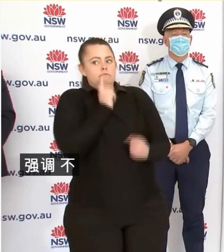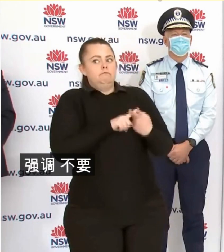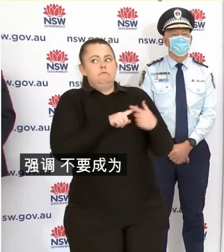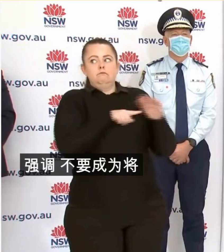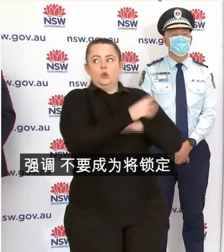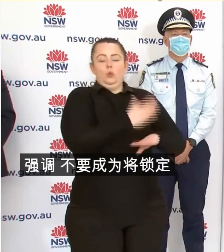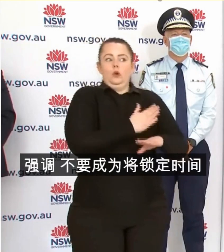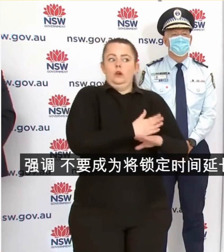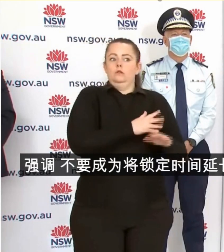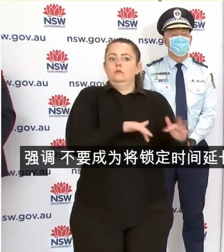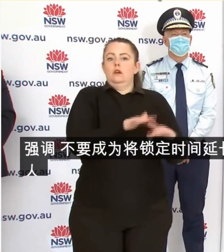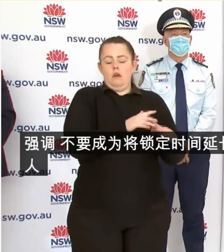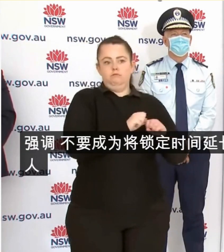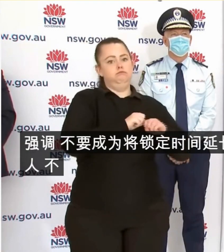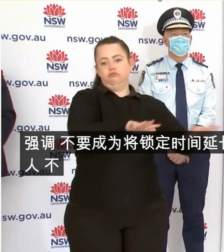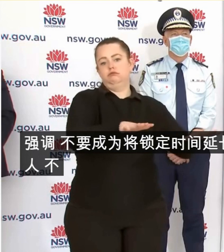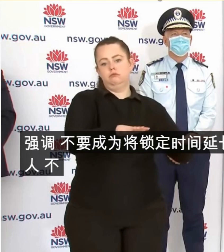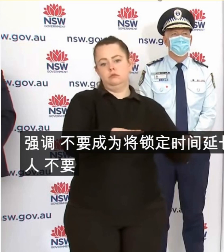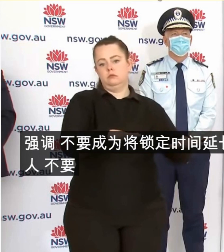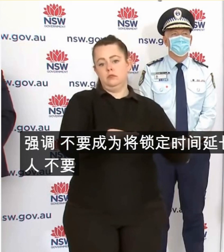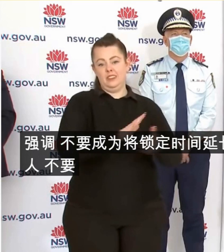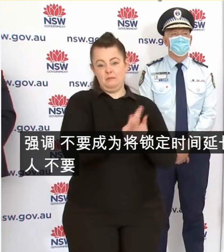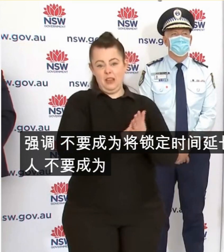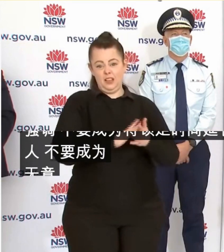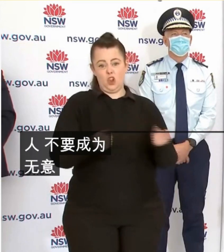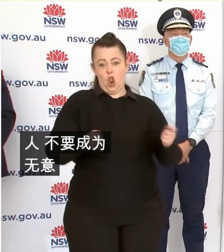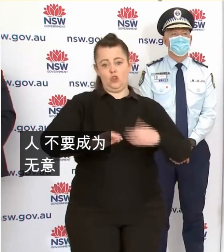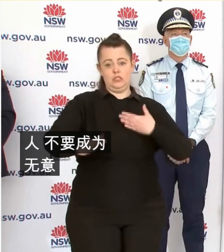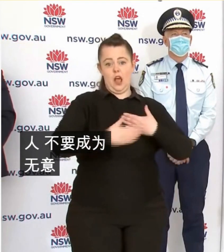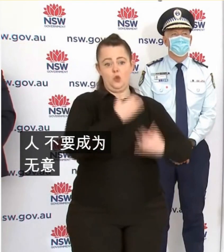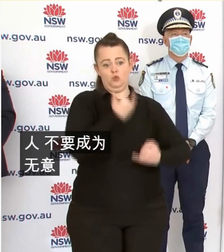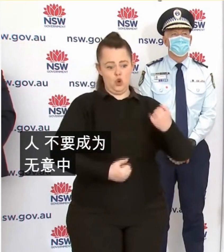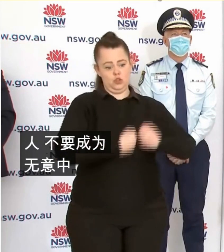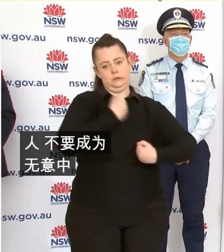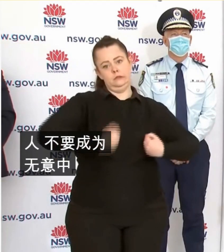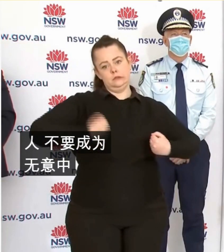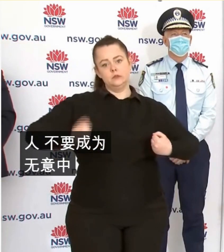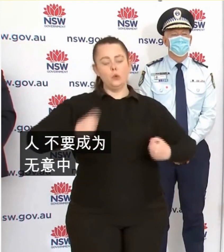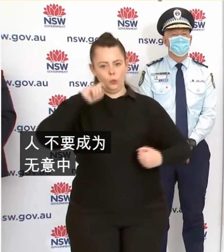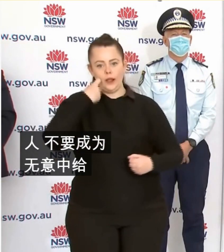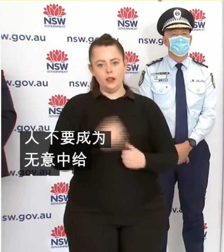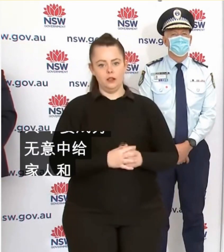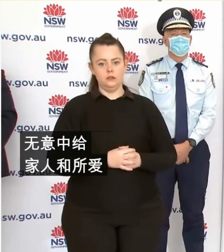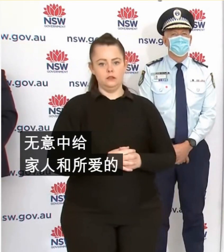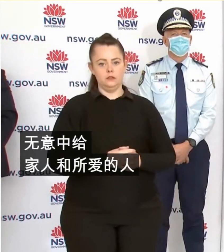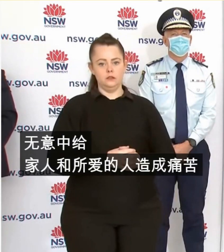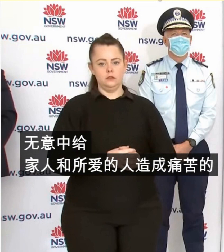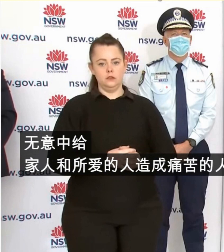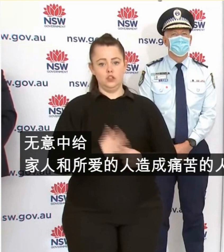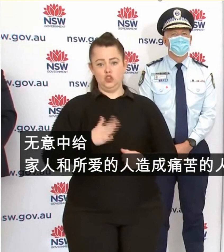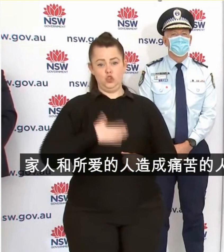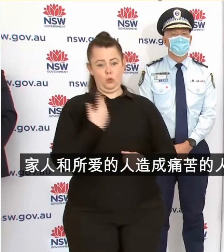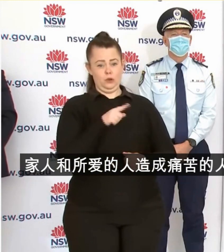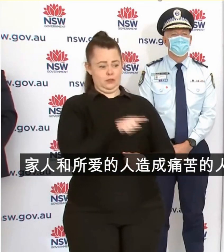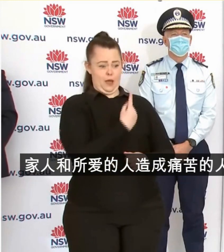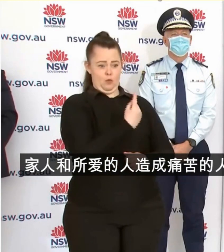person that keeps the lockdown longer than it has to be. Don't be that one person that unintentionally causes distress to family and